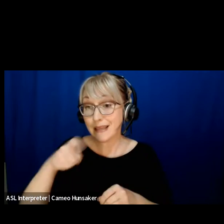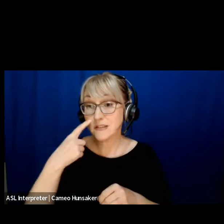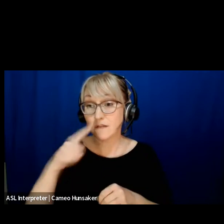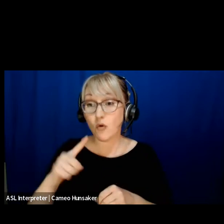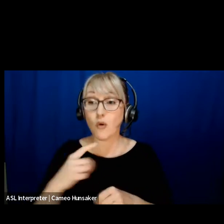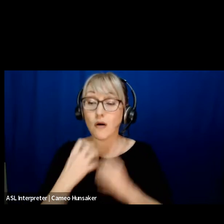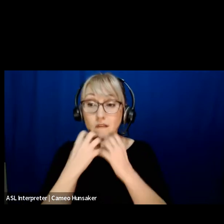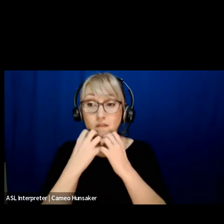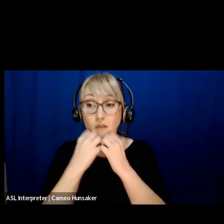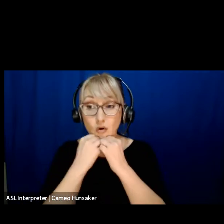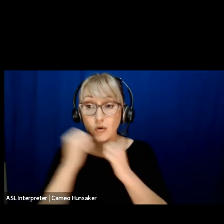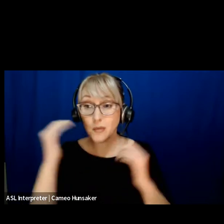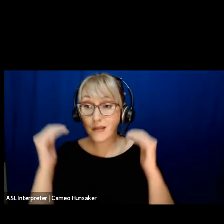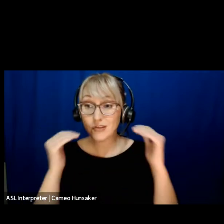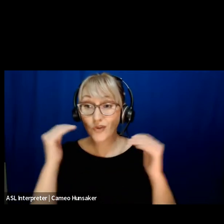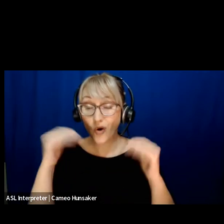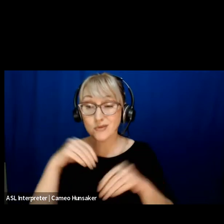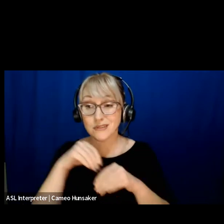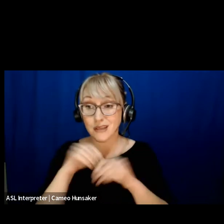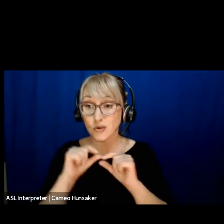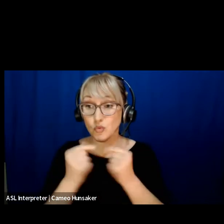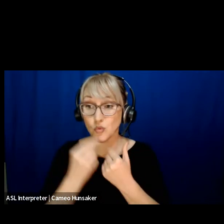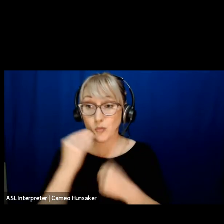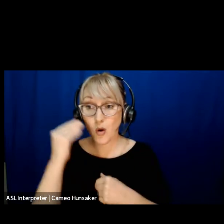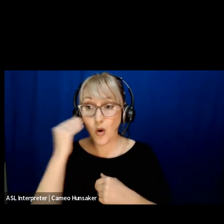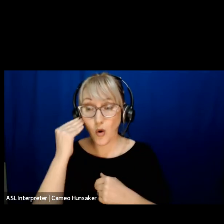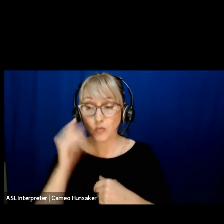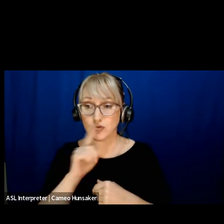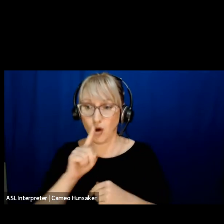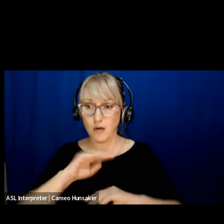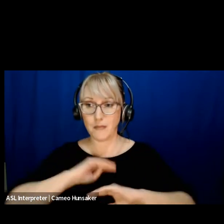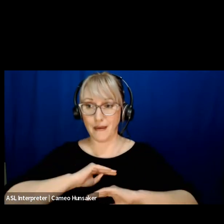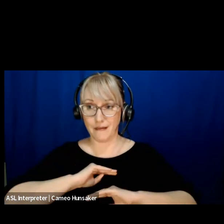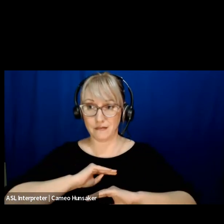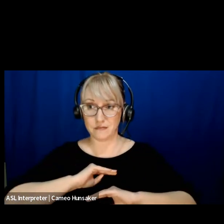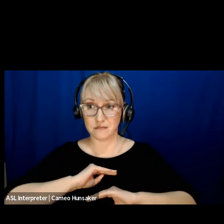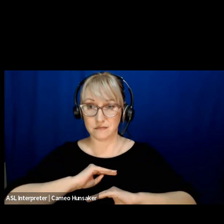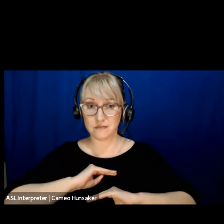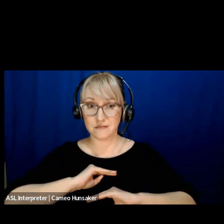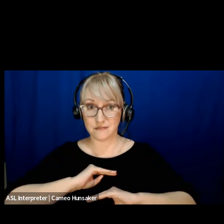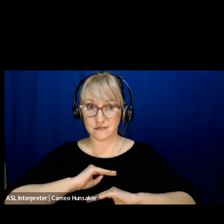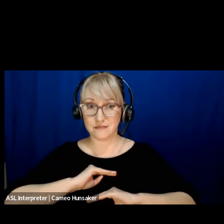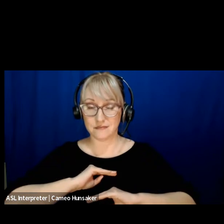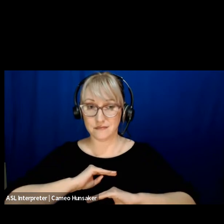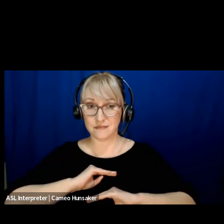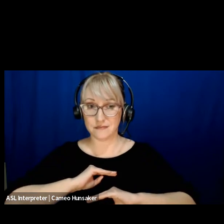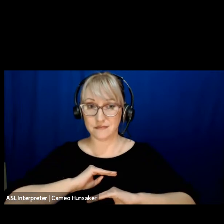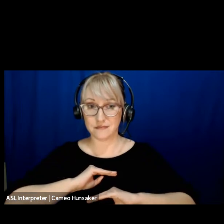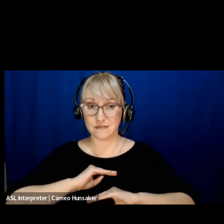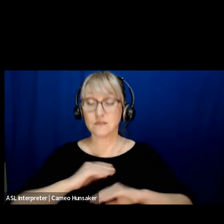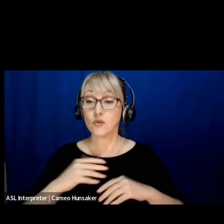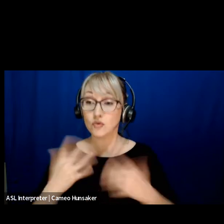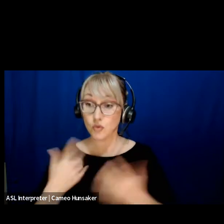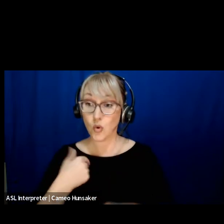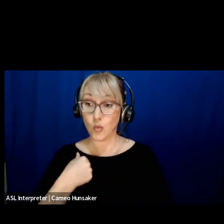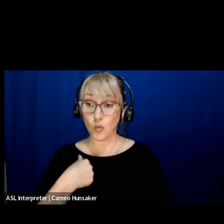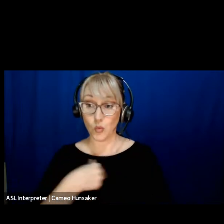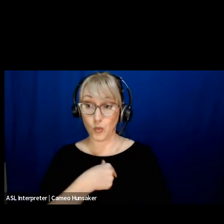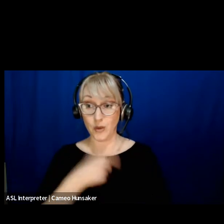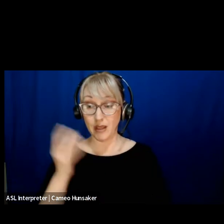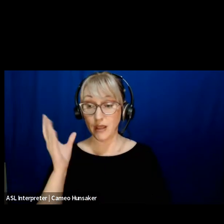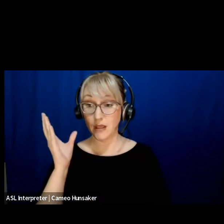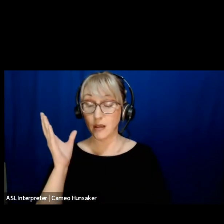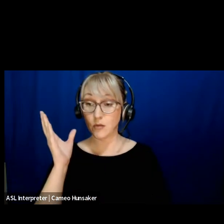in group homes are being met. And so we presented a list